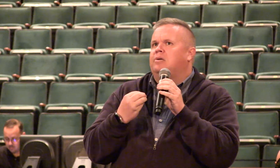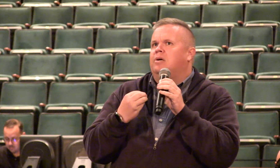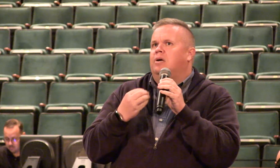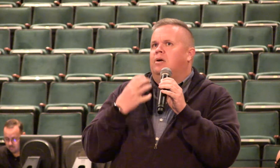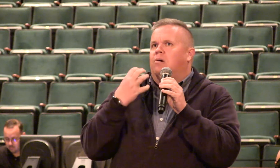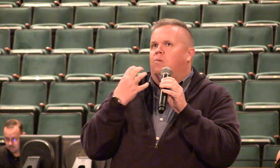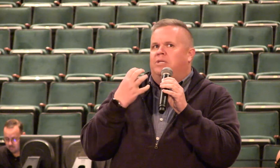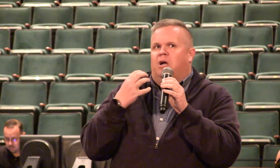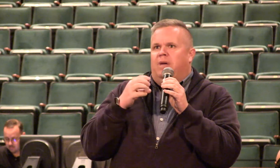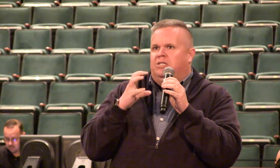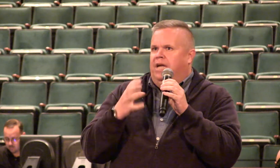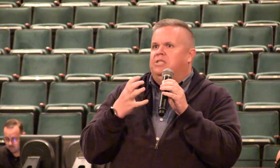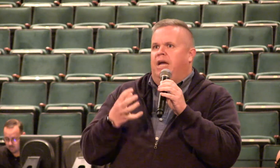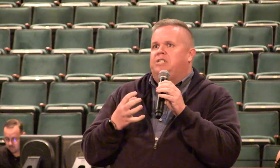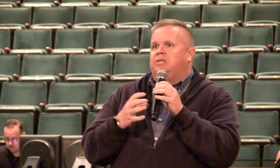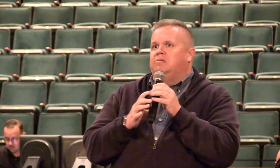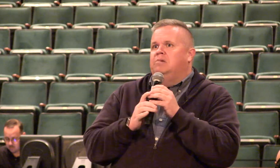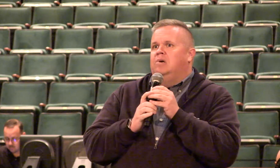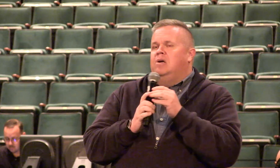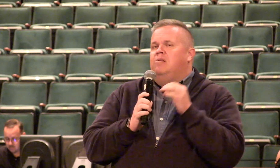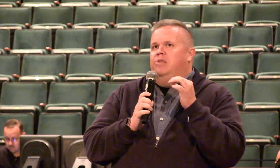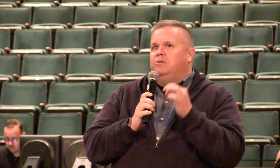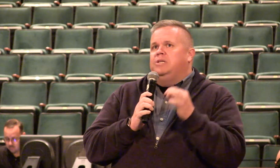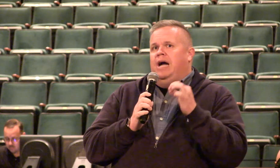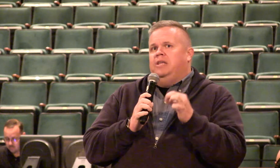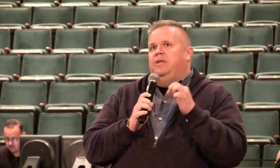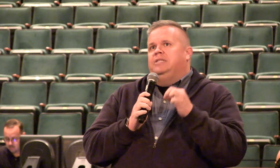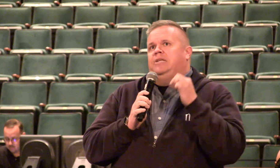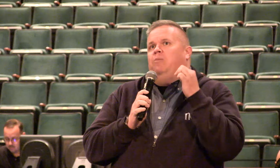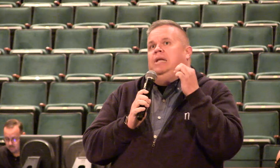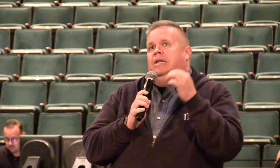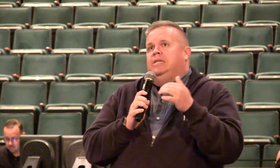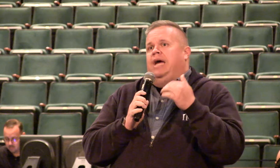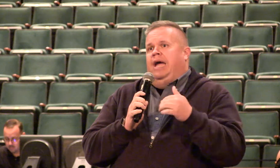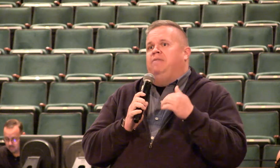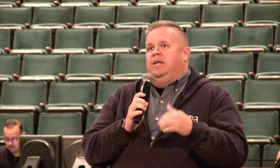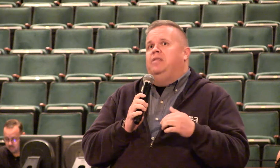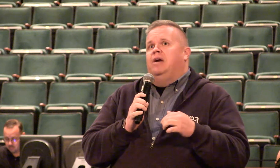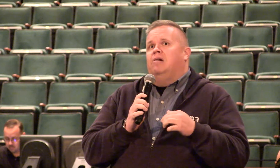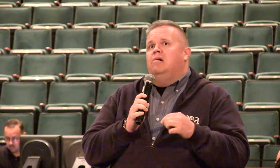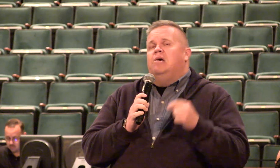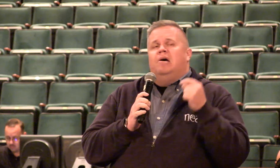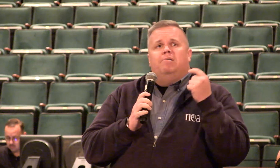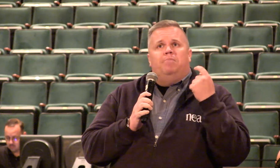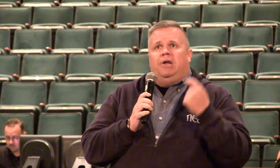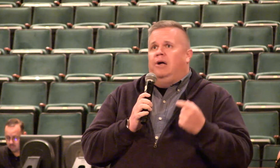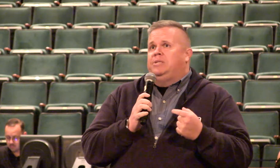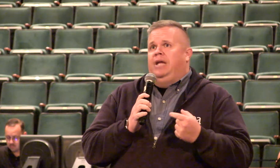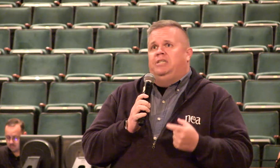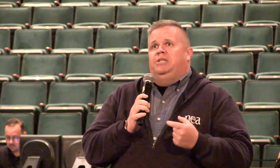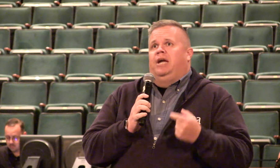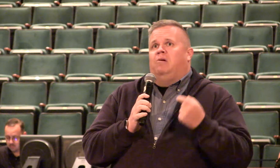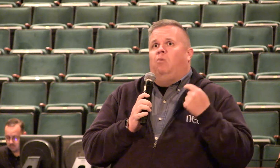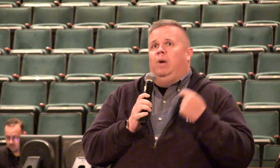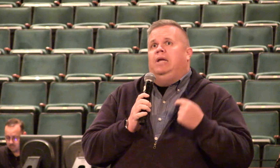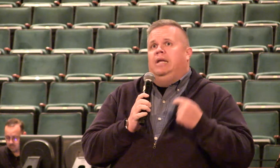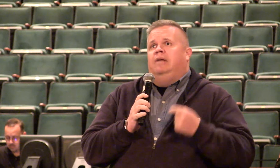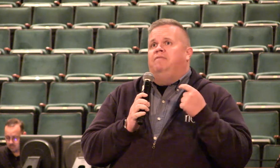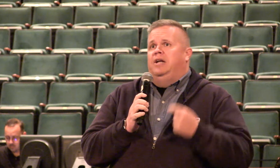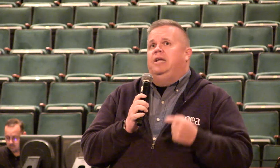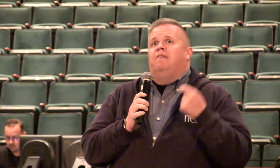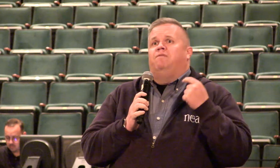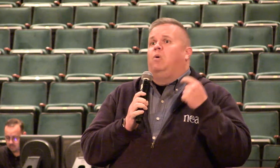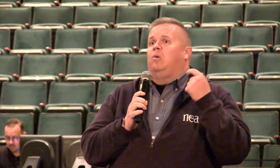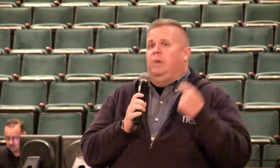about when we talk about just education. Those are the kind of things that we need to have in there. But also as an educator, we